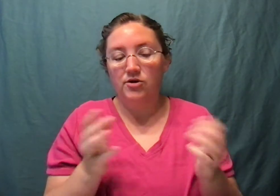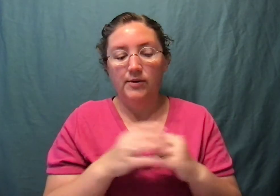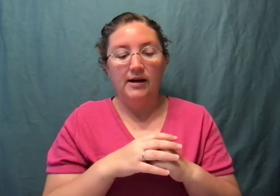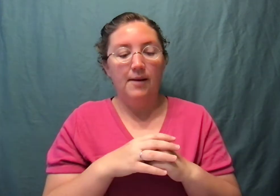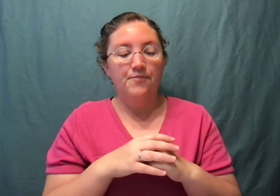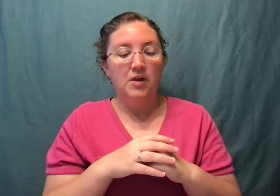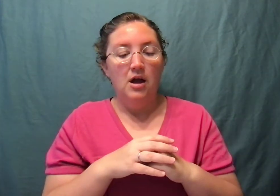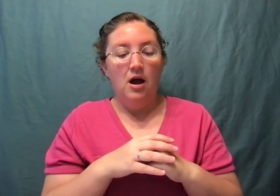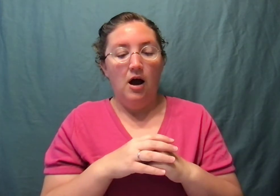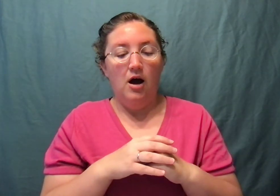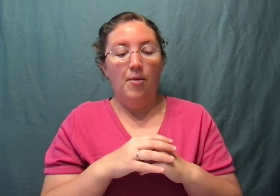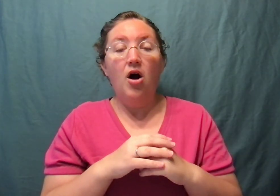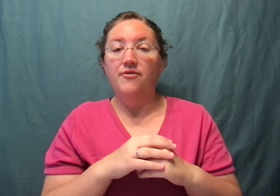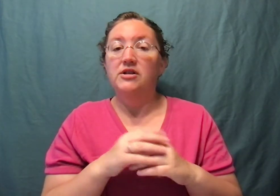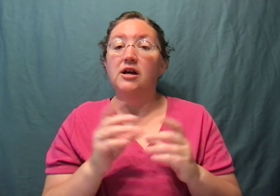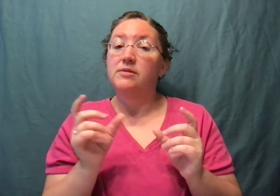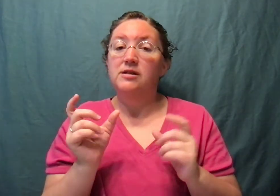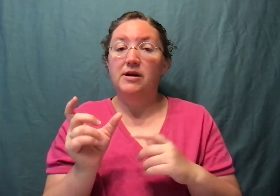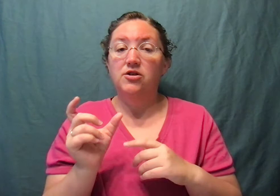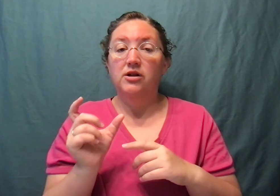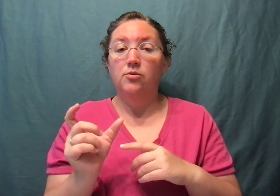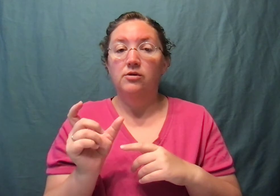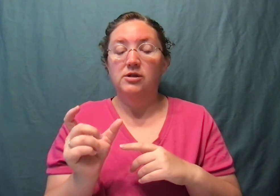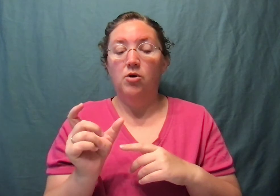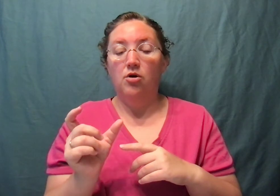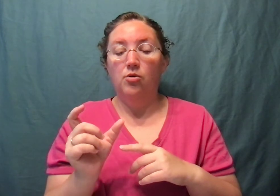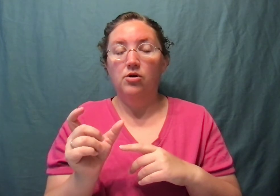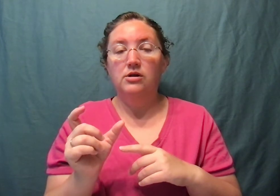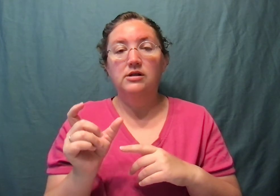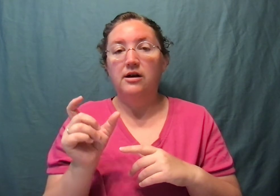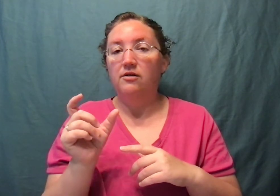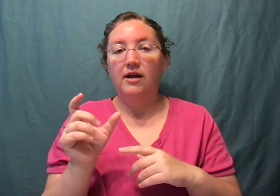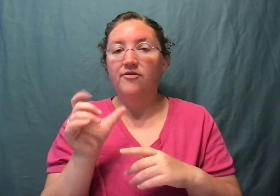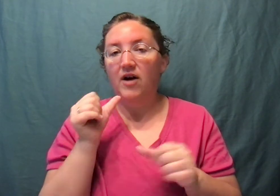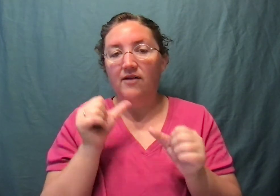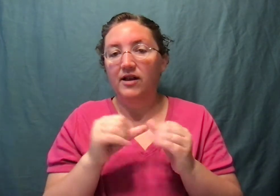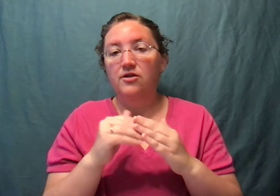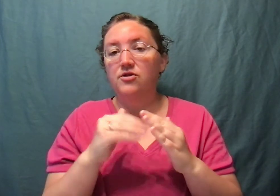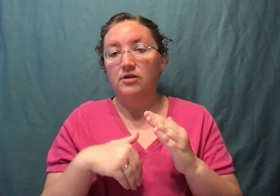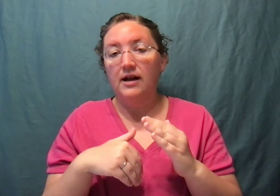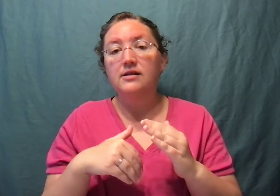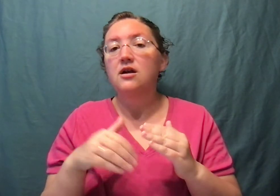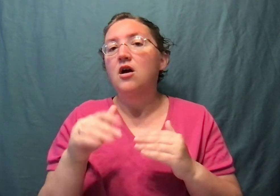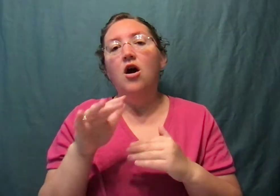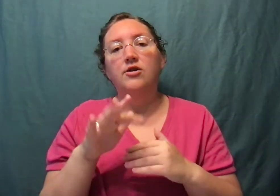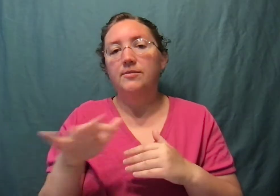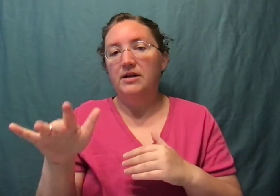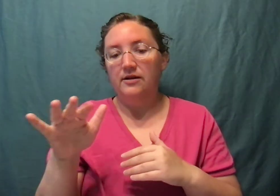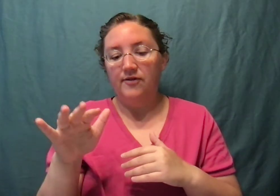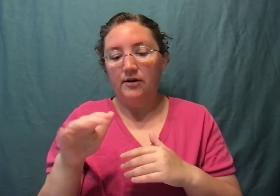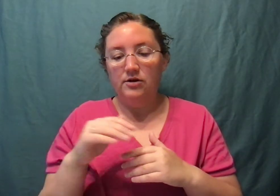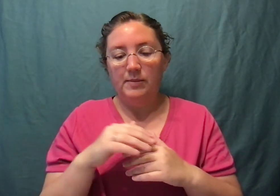yet. Oftentimes, especially small words that are like 5 letters or less, are typically fingerspelled.